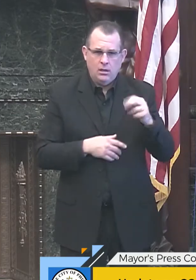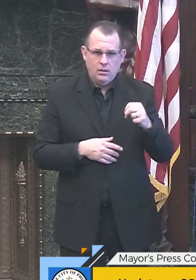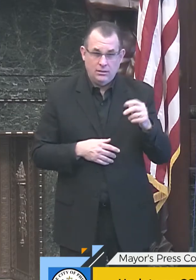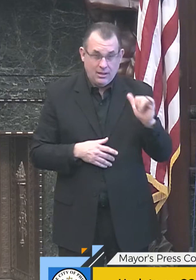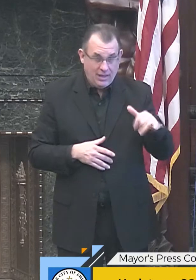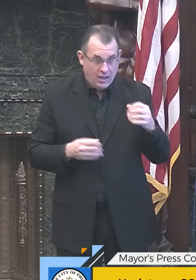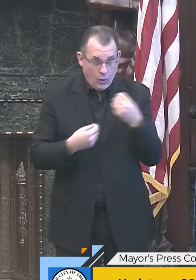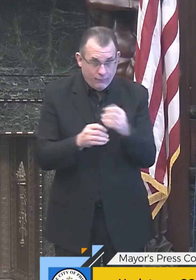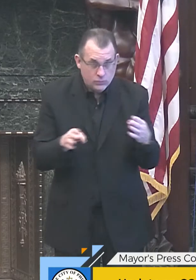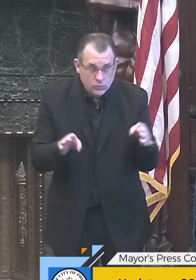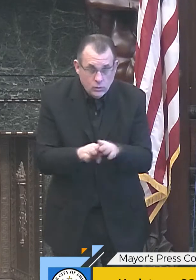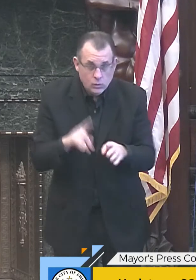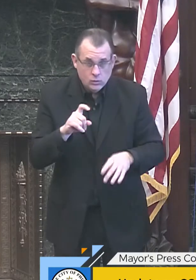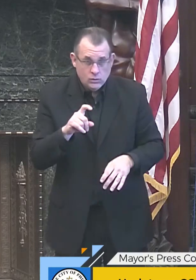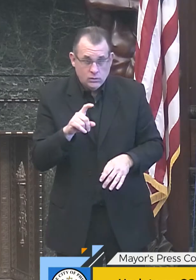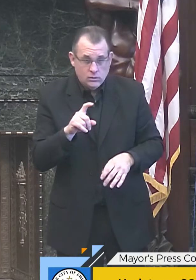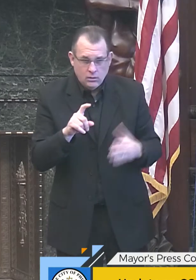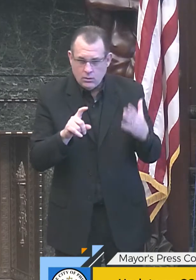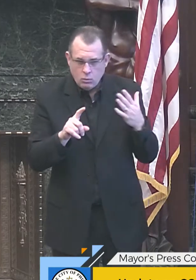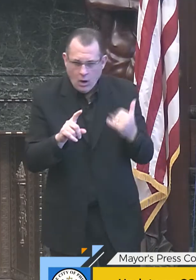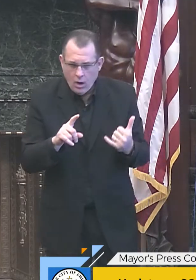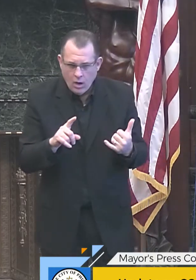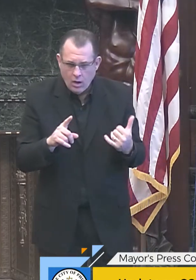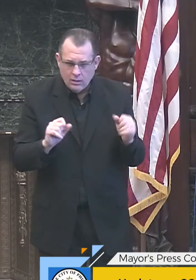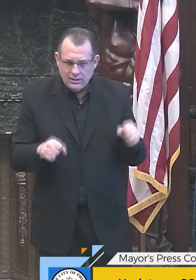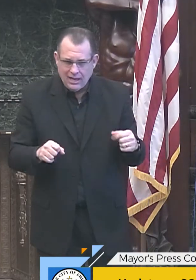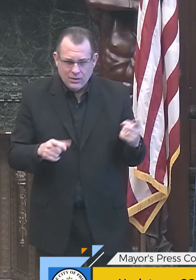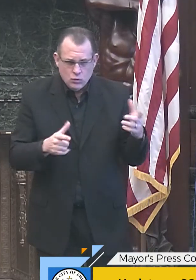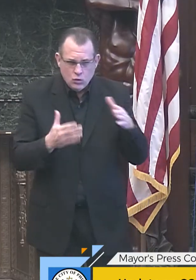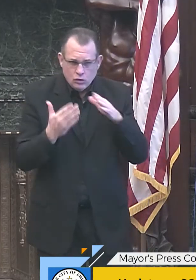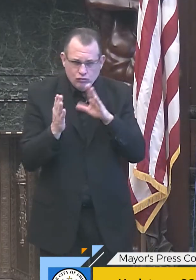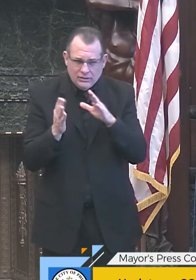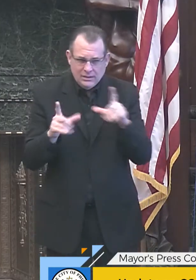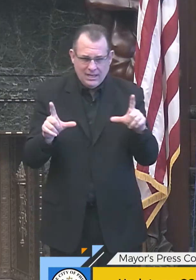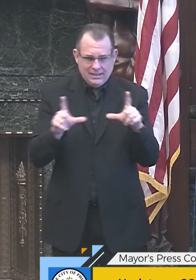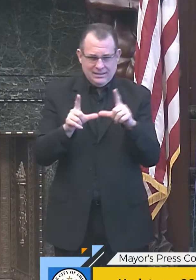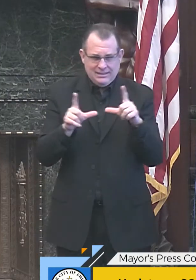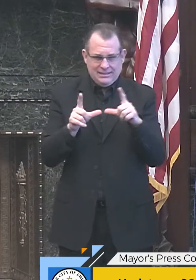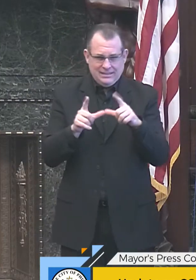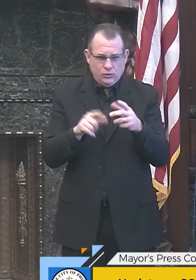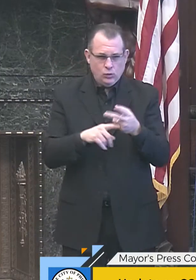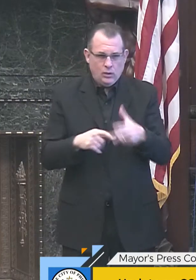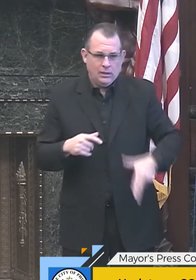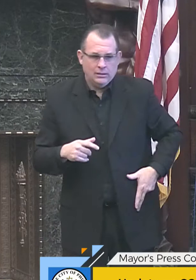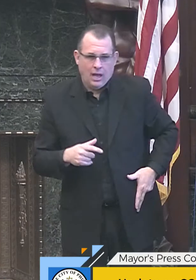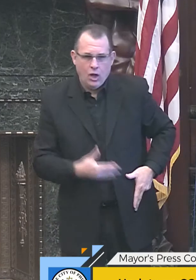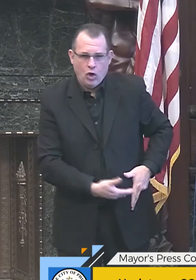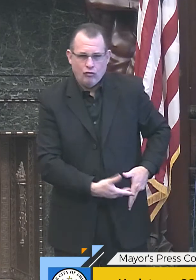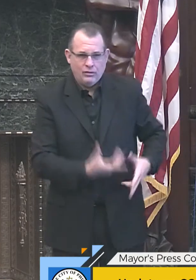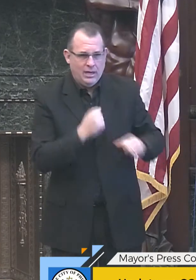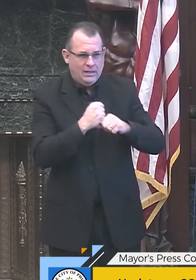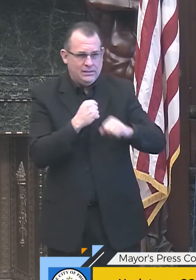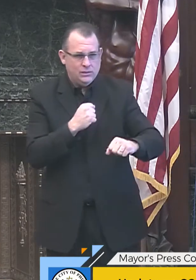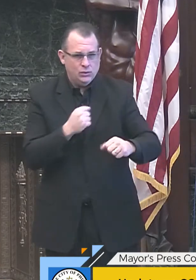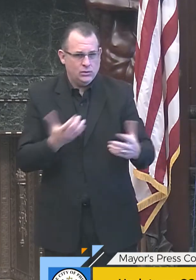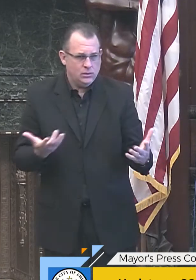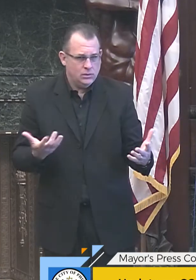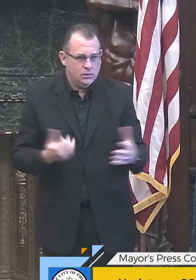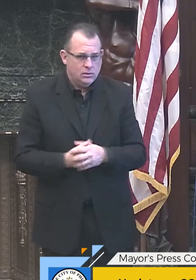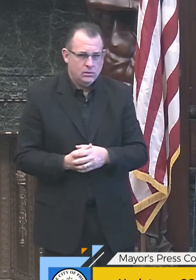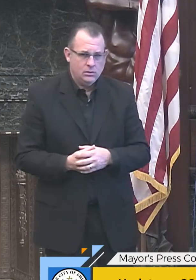and why? And can you also address license to carry extensions?